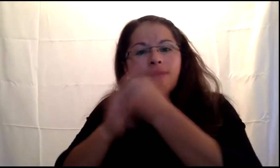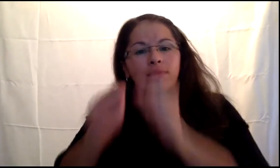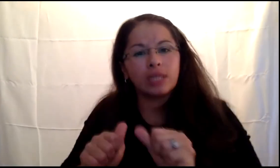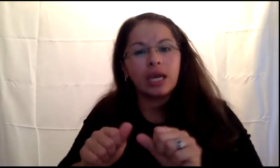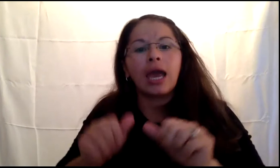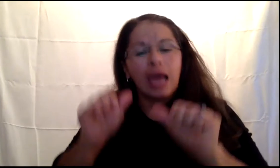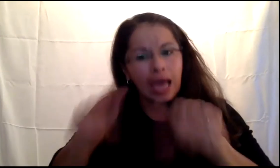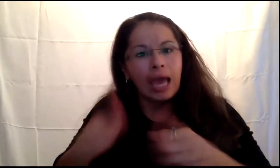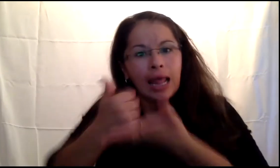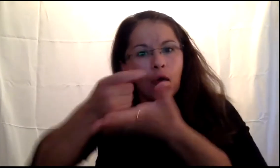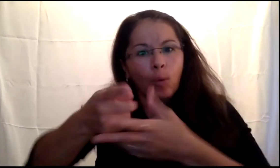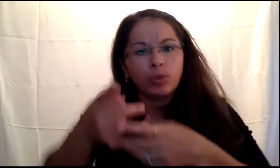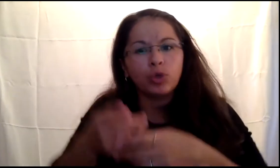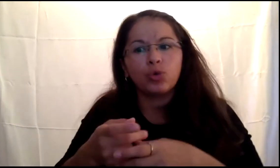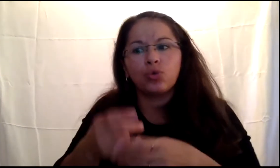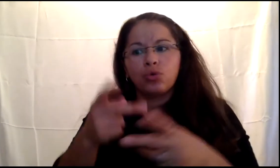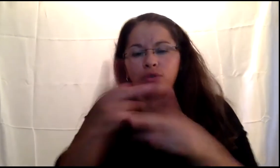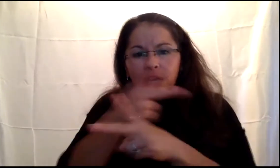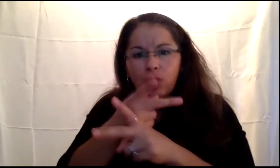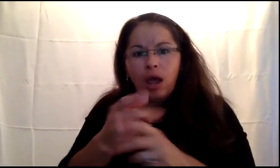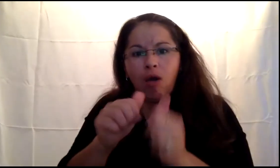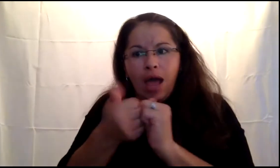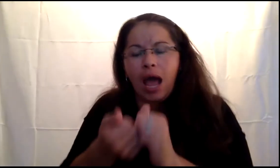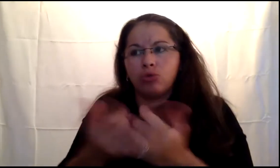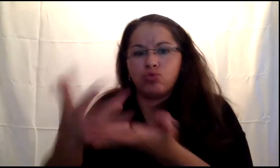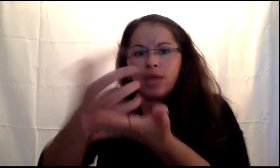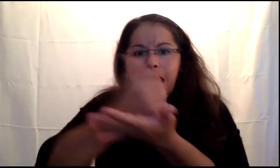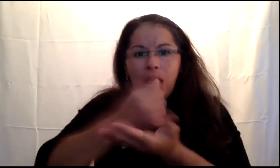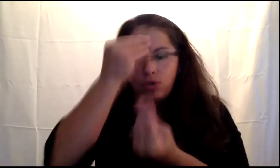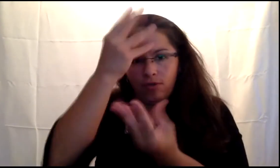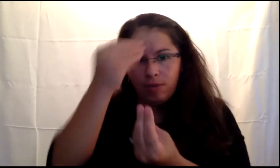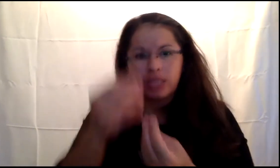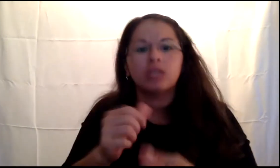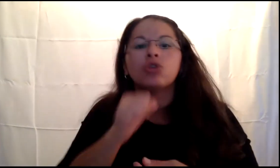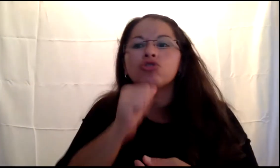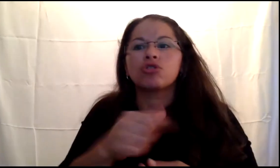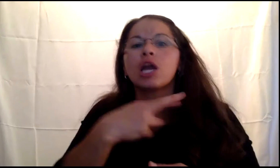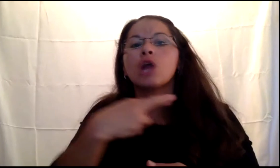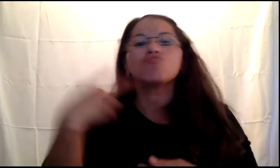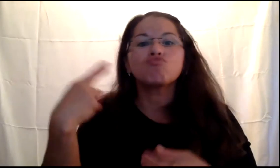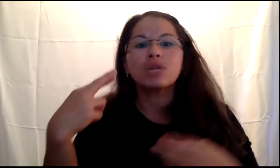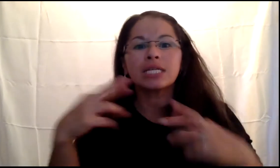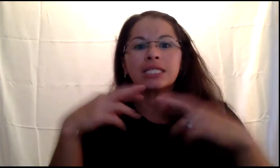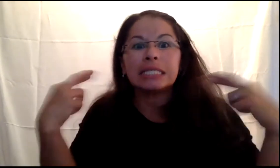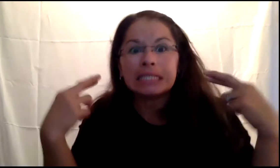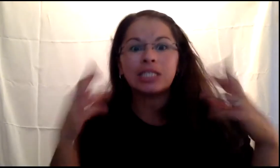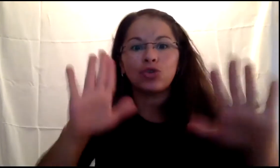so that you don't feel that you're putting you or your family's information in any kind of compromising position.